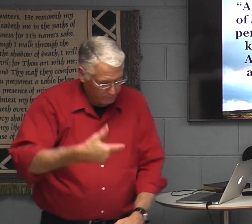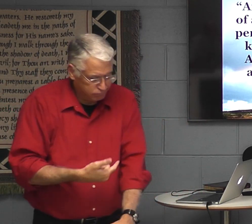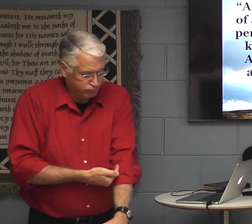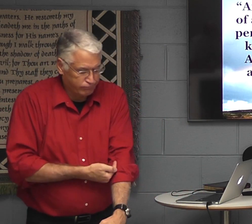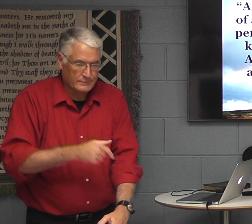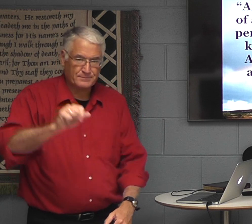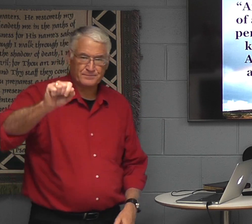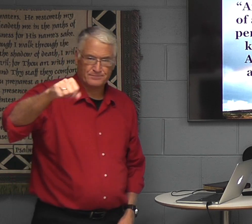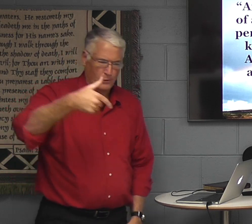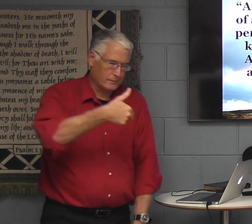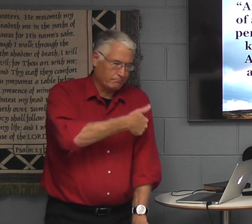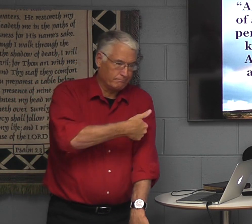ago, they would hang you.